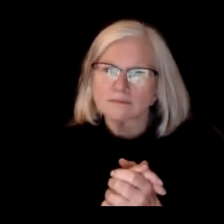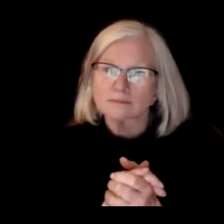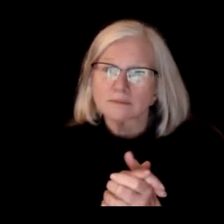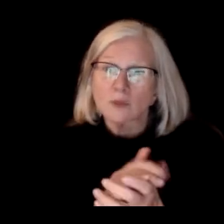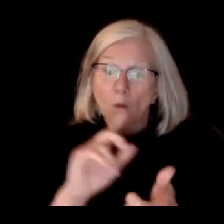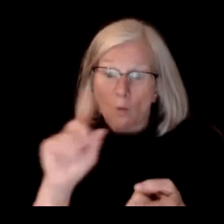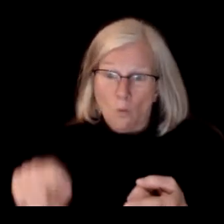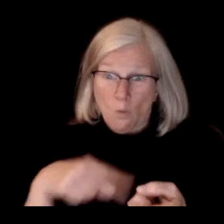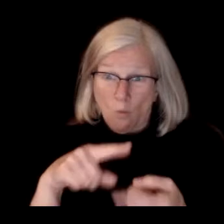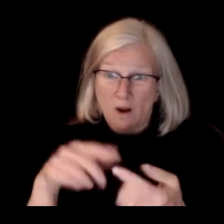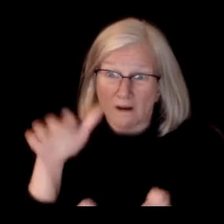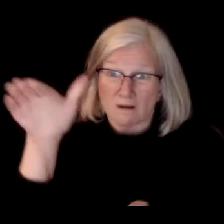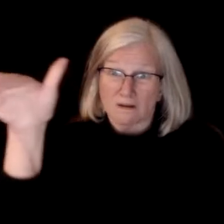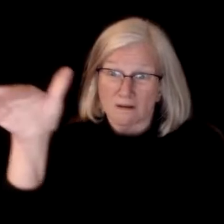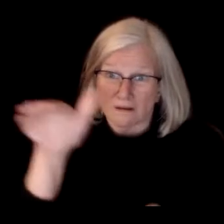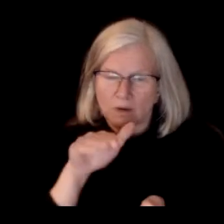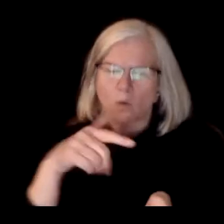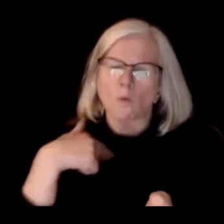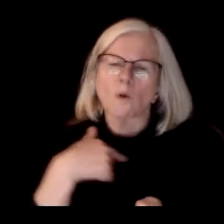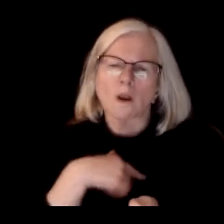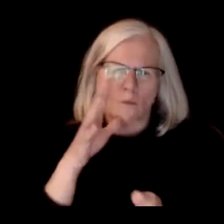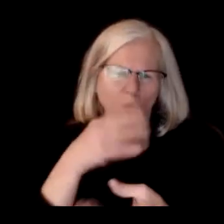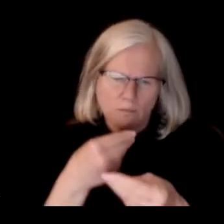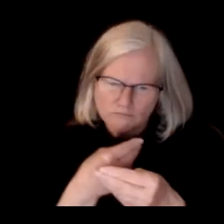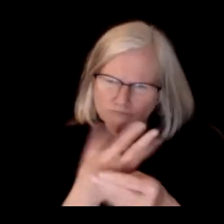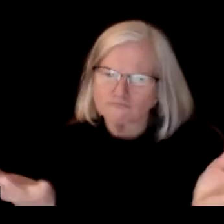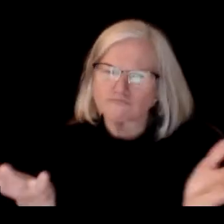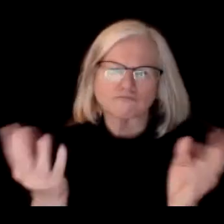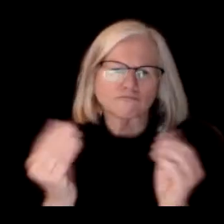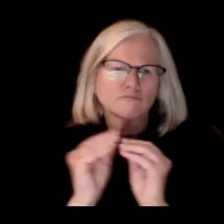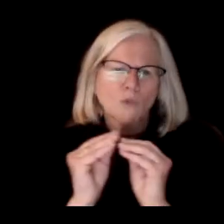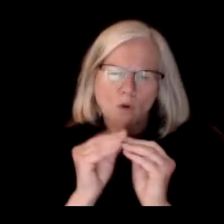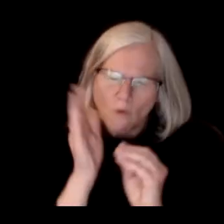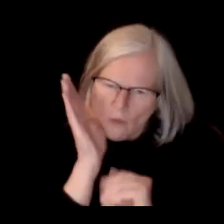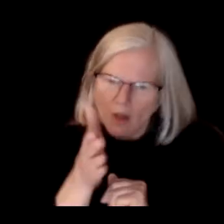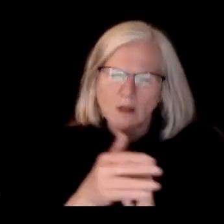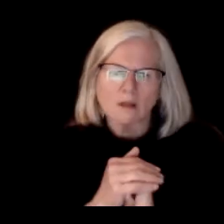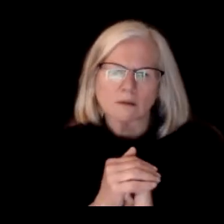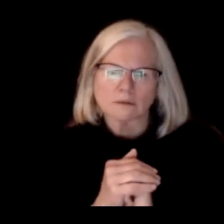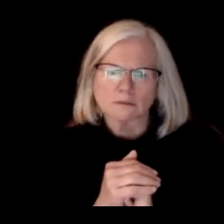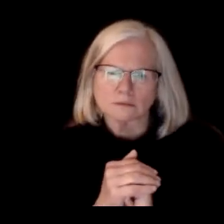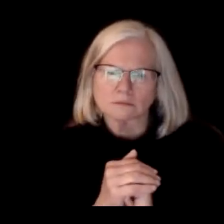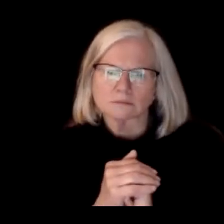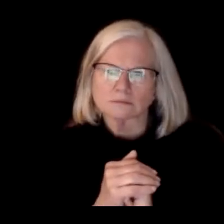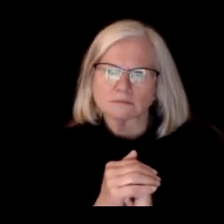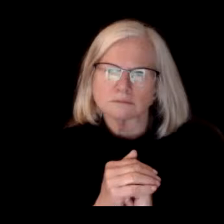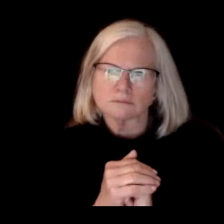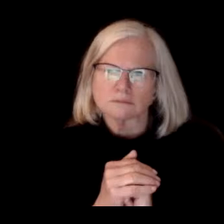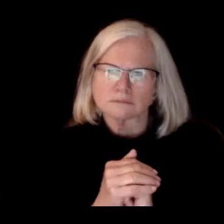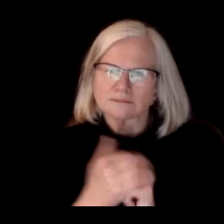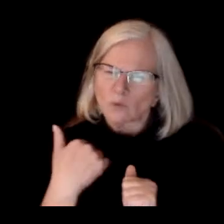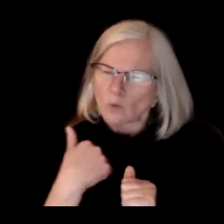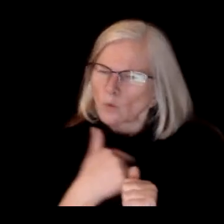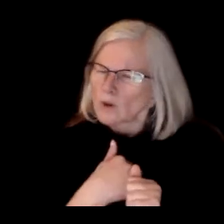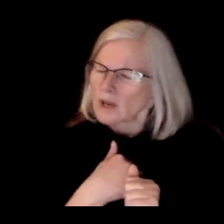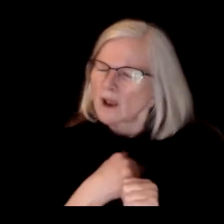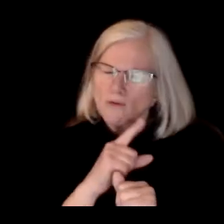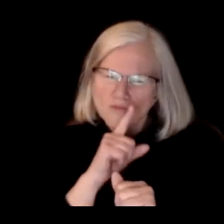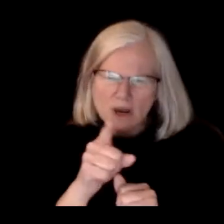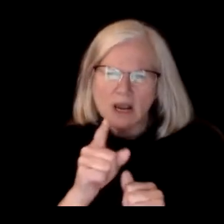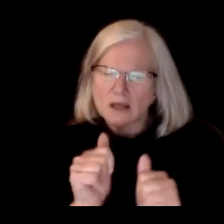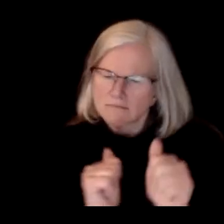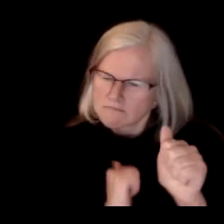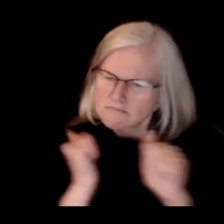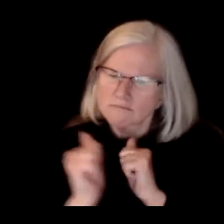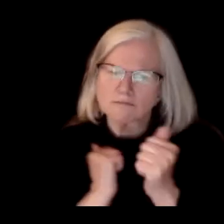expanded priority population that we also are eager to serve. We are ready to move on any additional supply